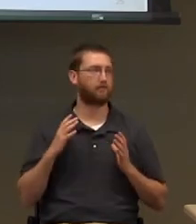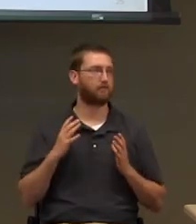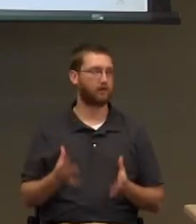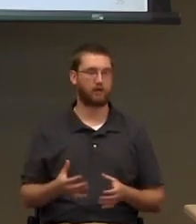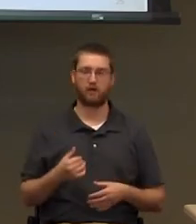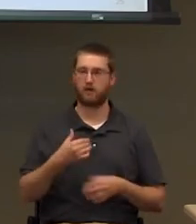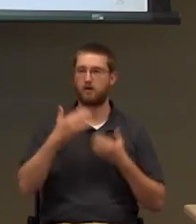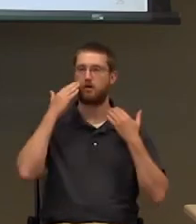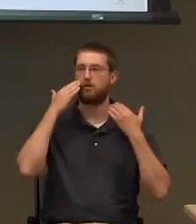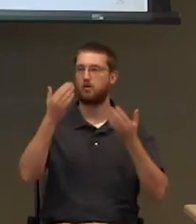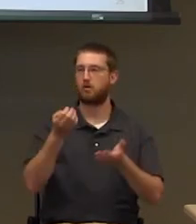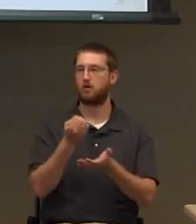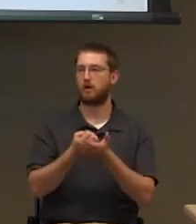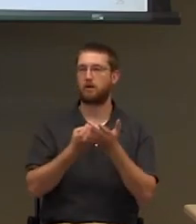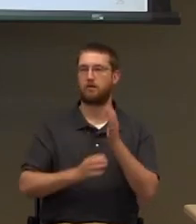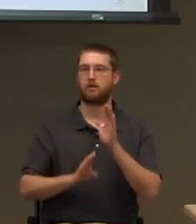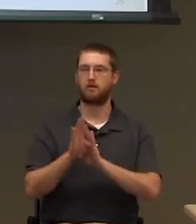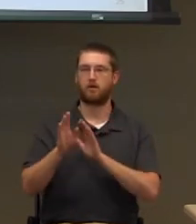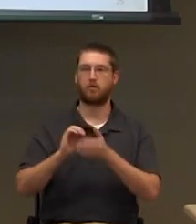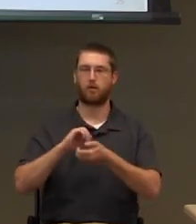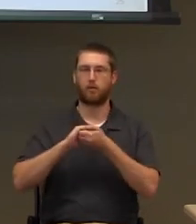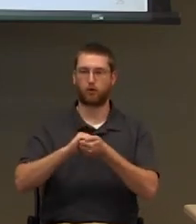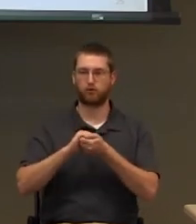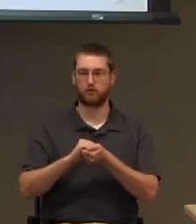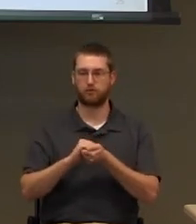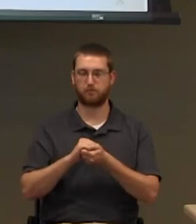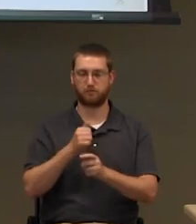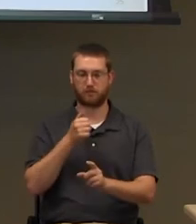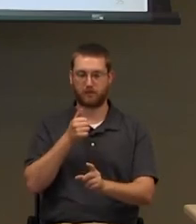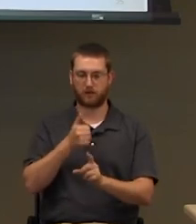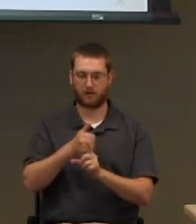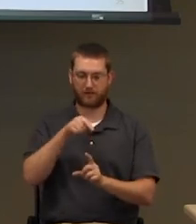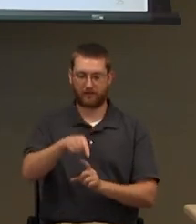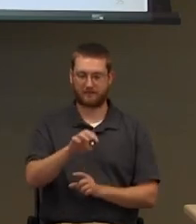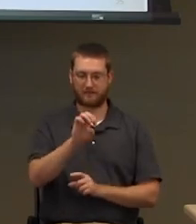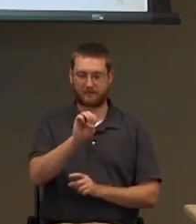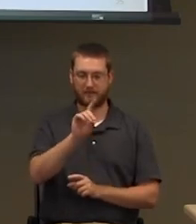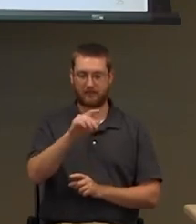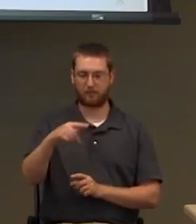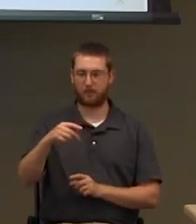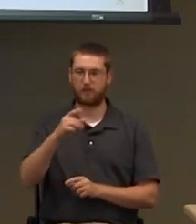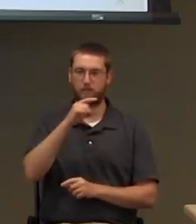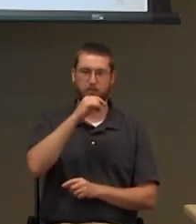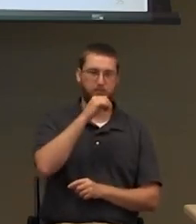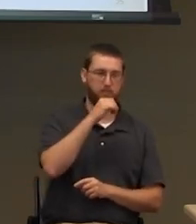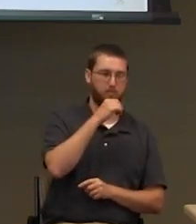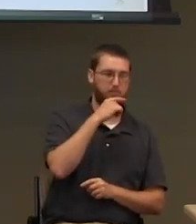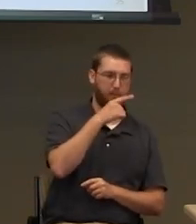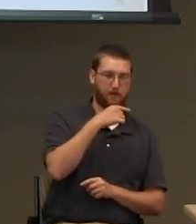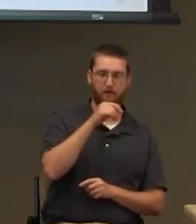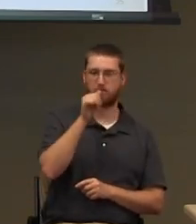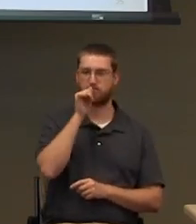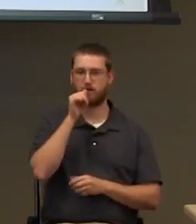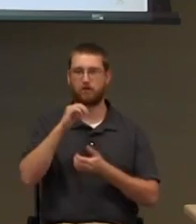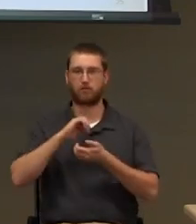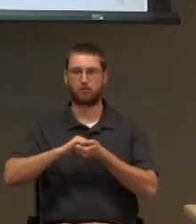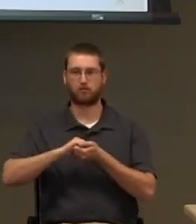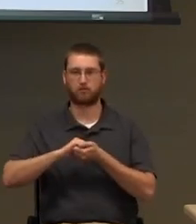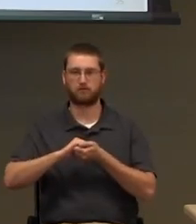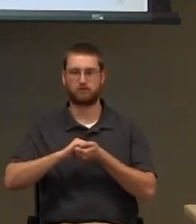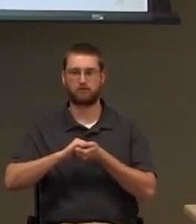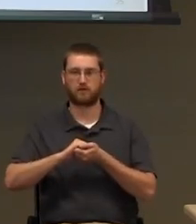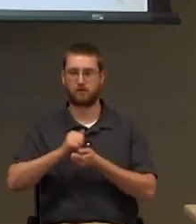I do not know of an economic development partnership, not this EDP, but just any public-private partnership where the private sector